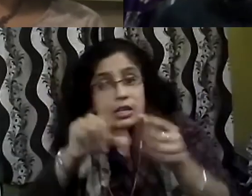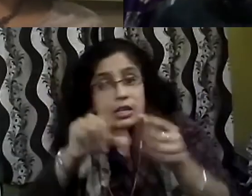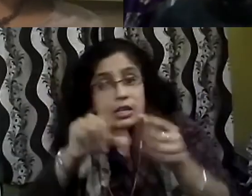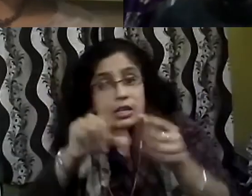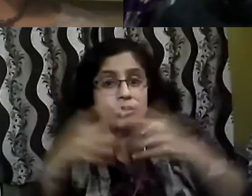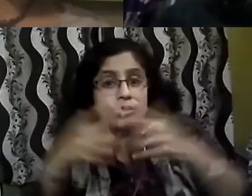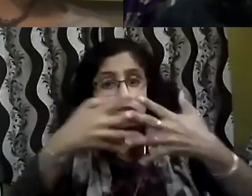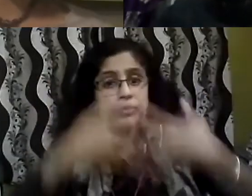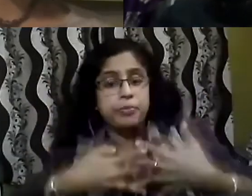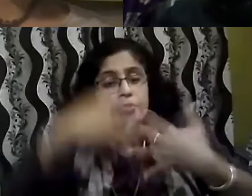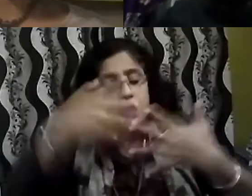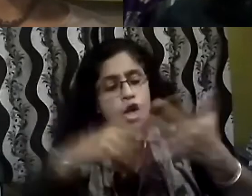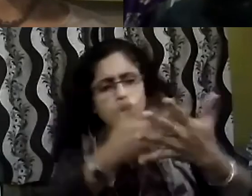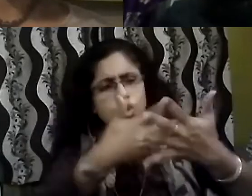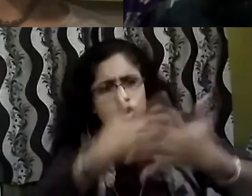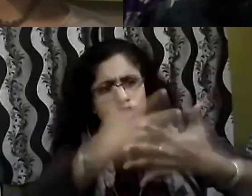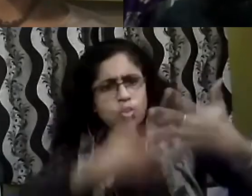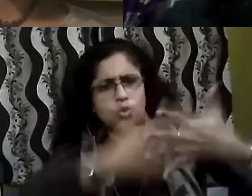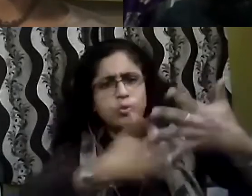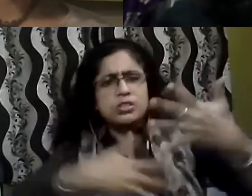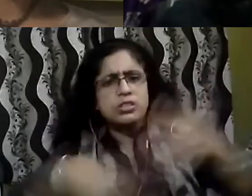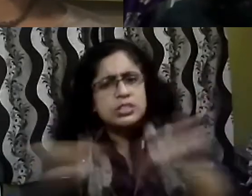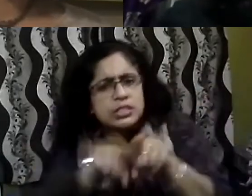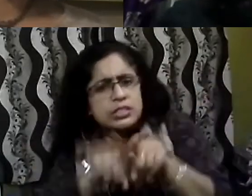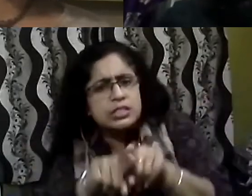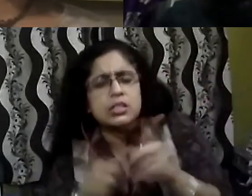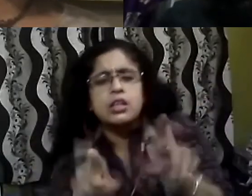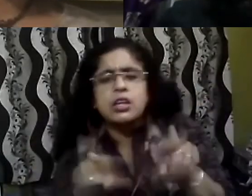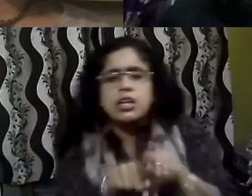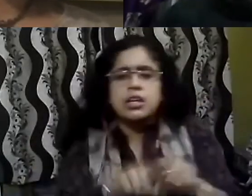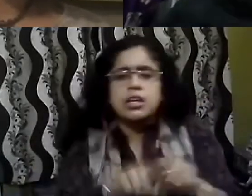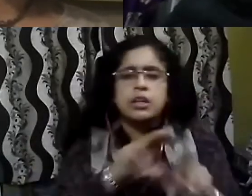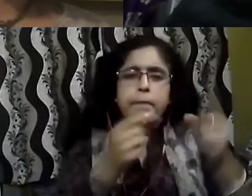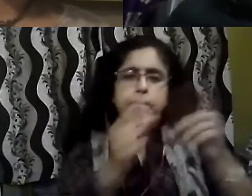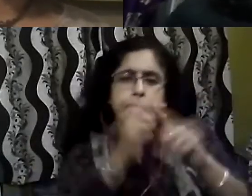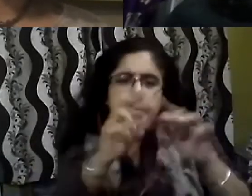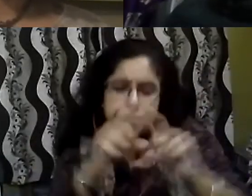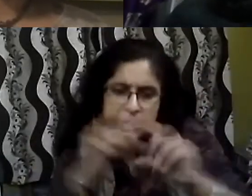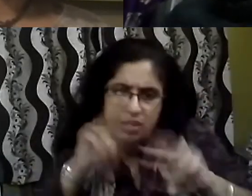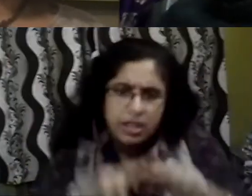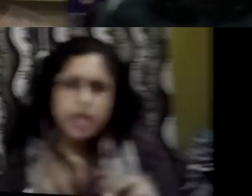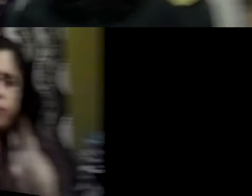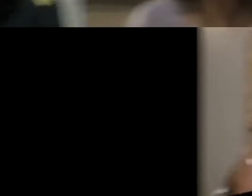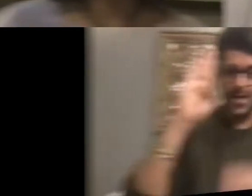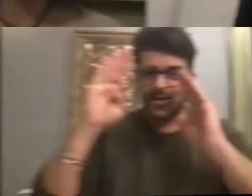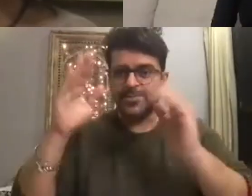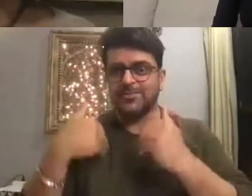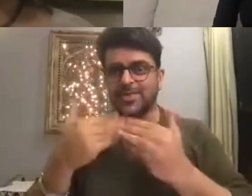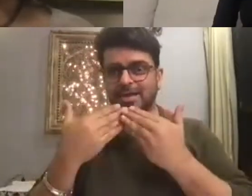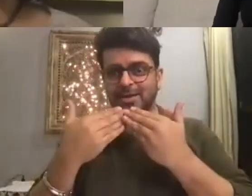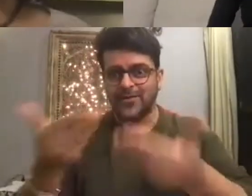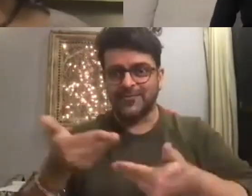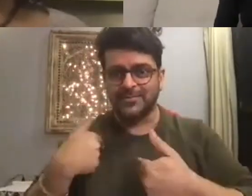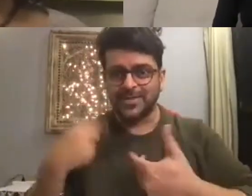list. And document accessibility covers all kind of documents such as ppt, pdf, and word document. Great.